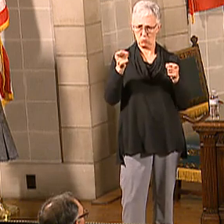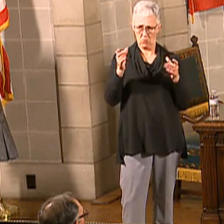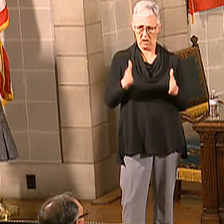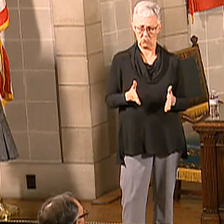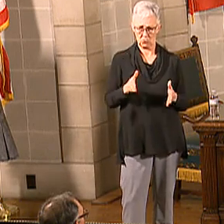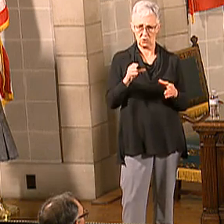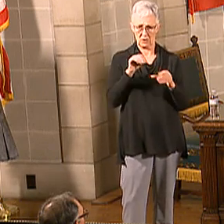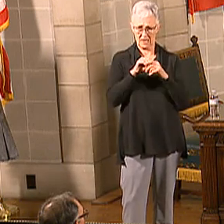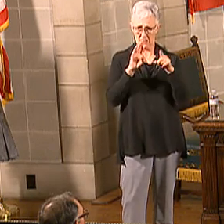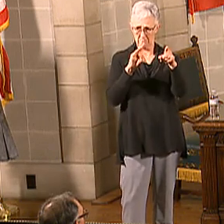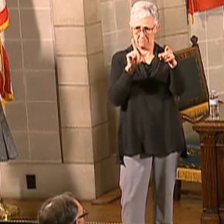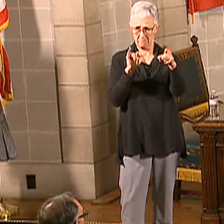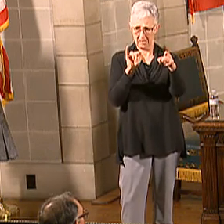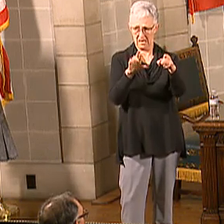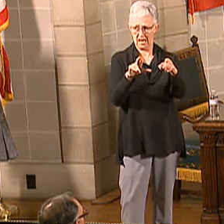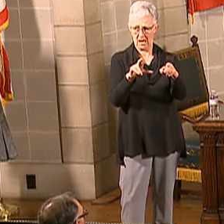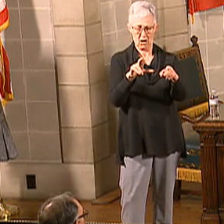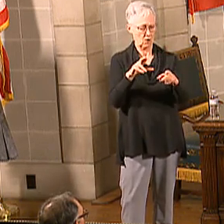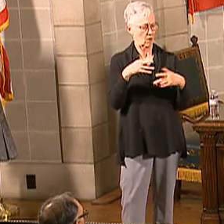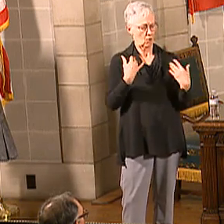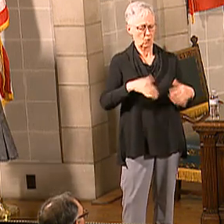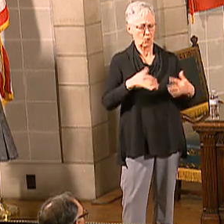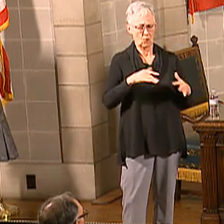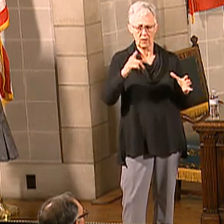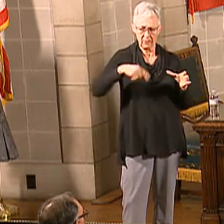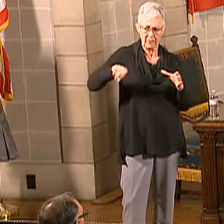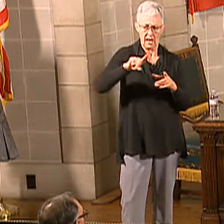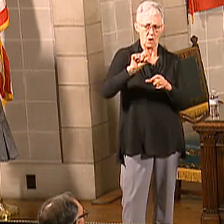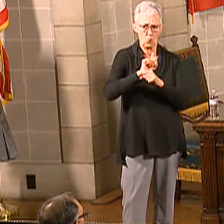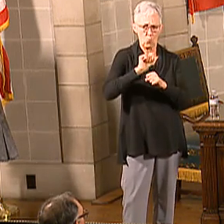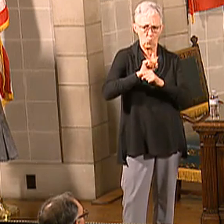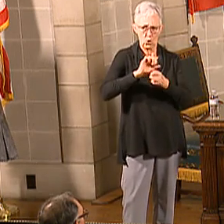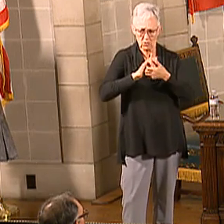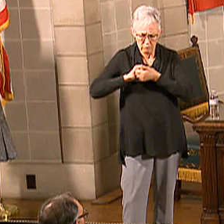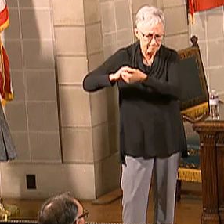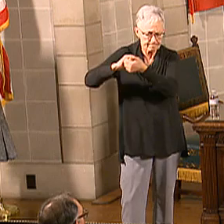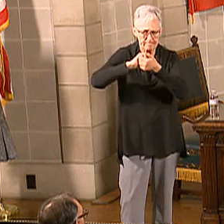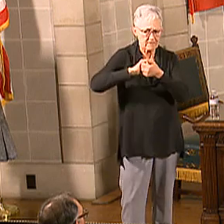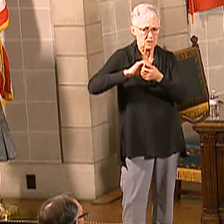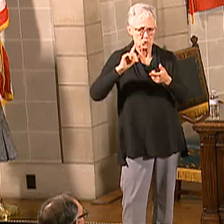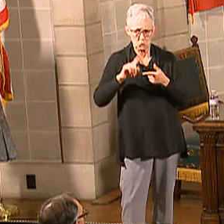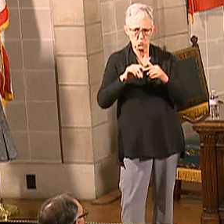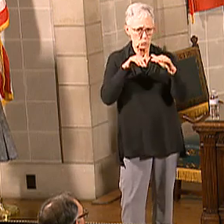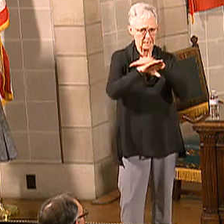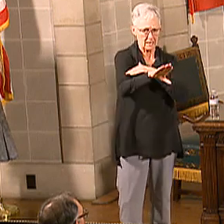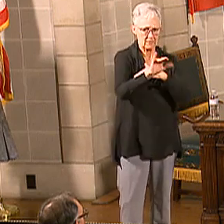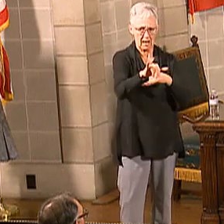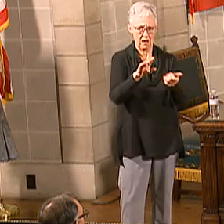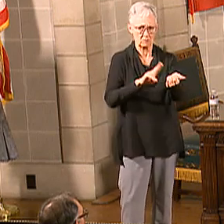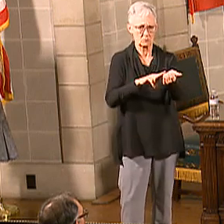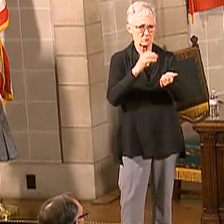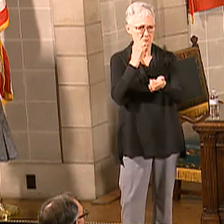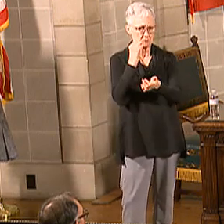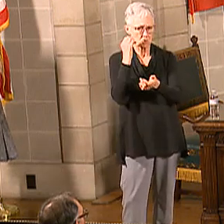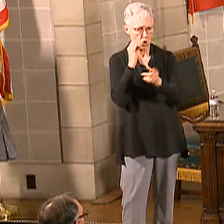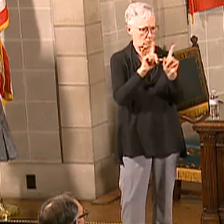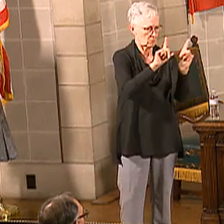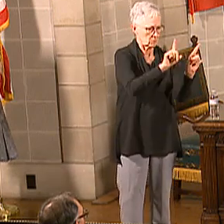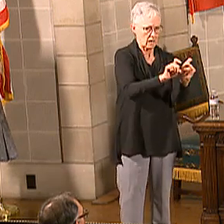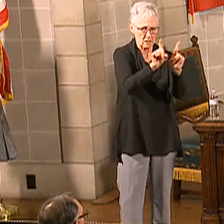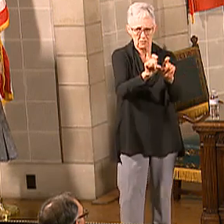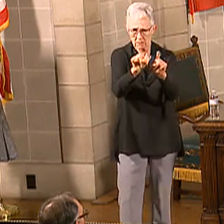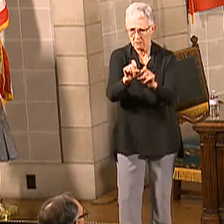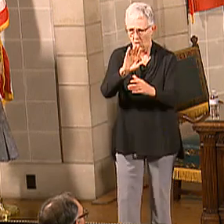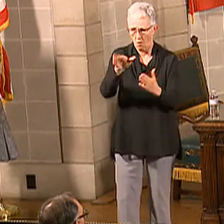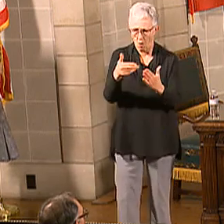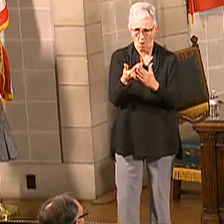able to work with us to be able to take the residents, to be able to work with testing all the workers there as well as the residents. People